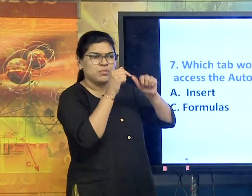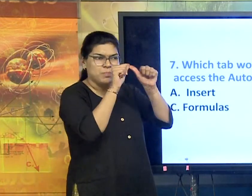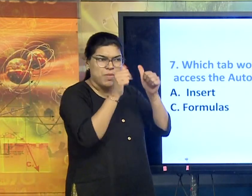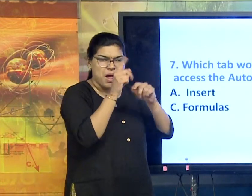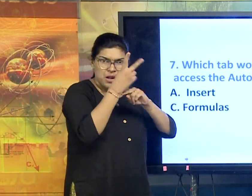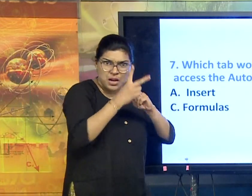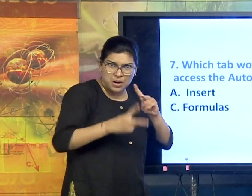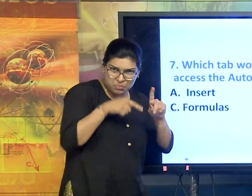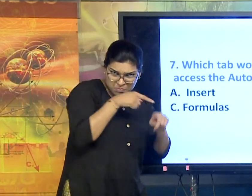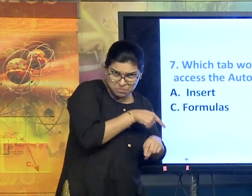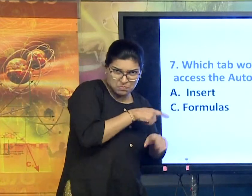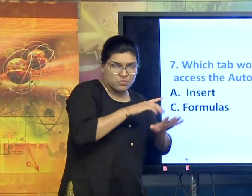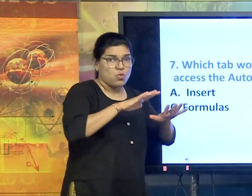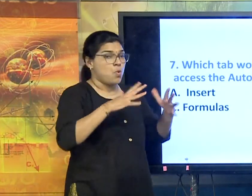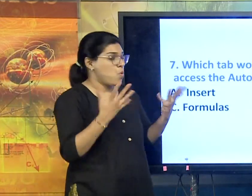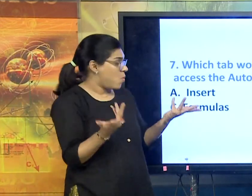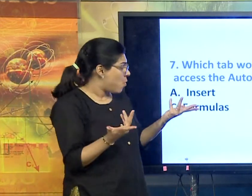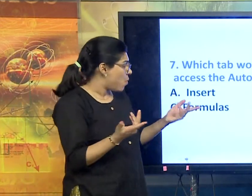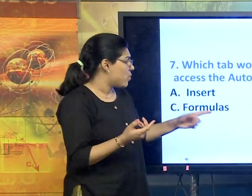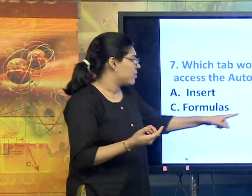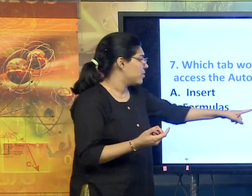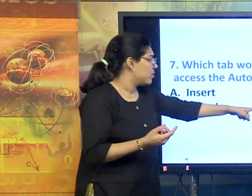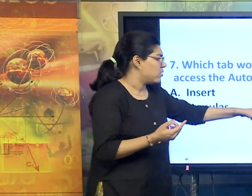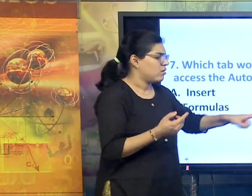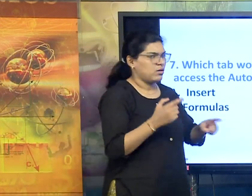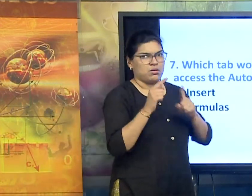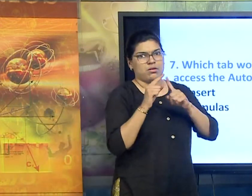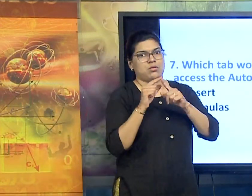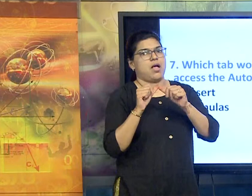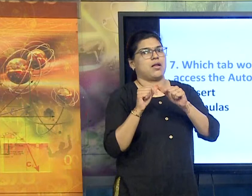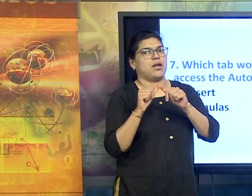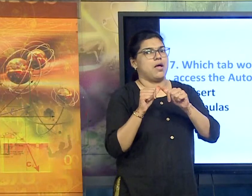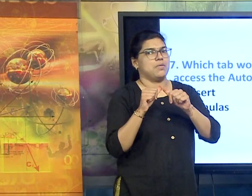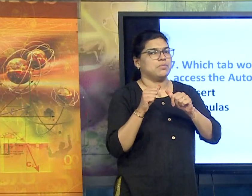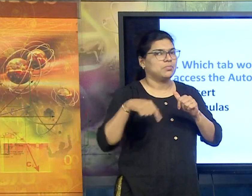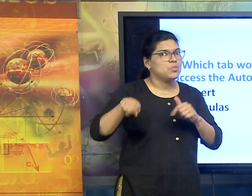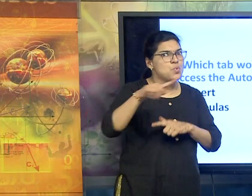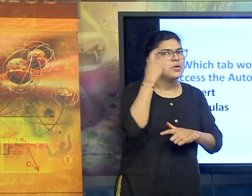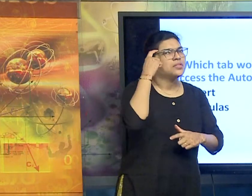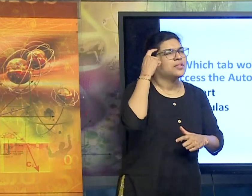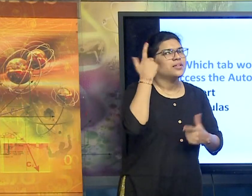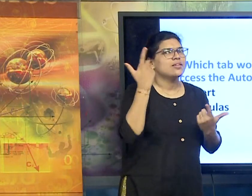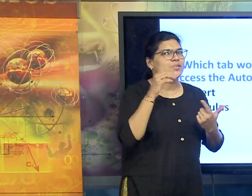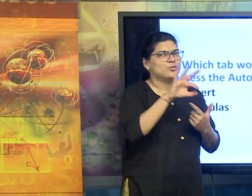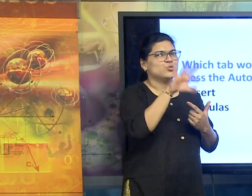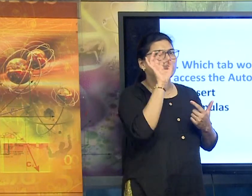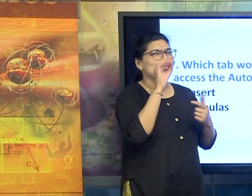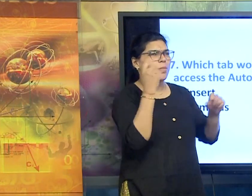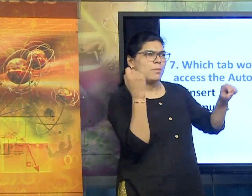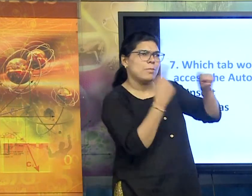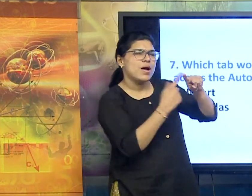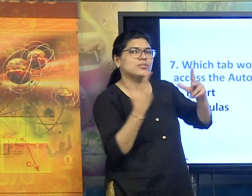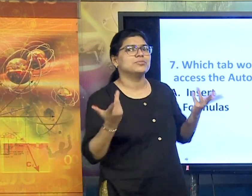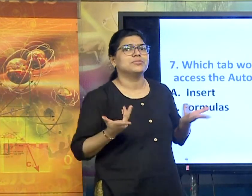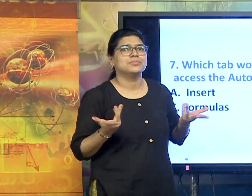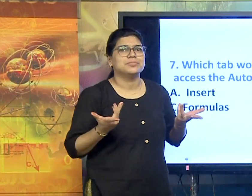the formulas, or the D option is you will choose data. So you have to think and try to find